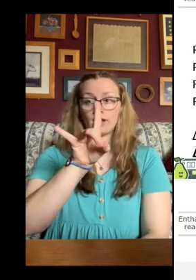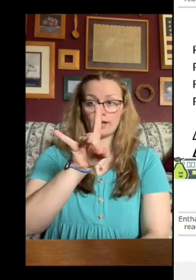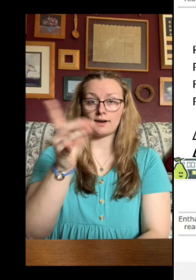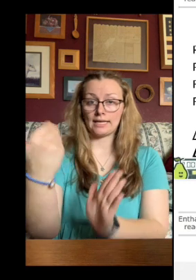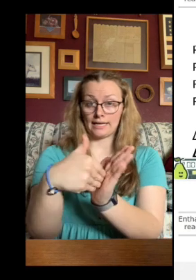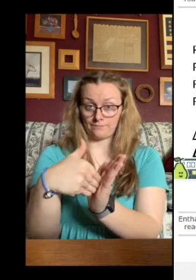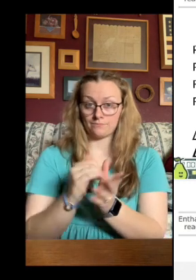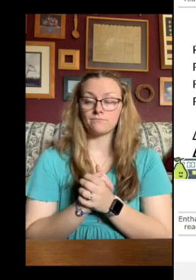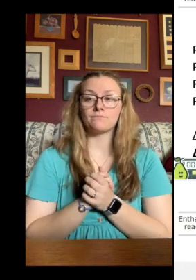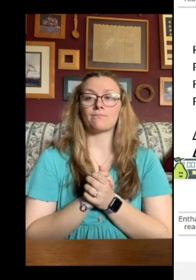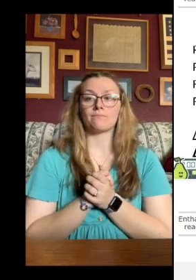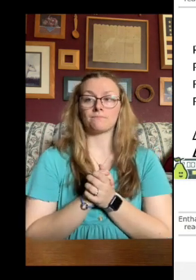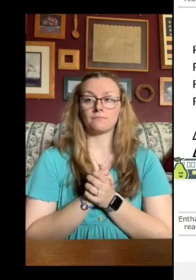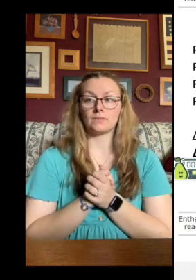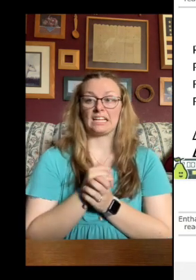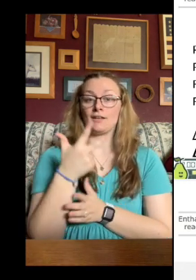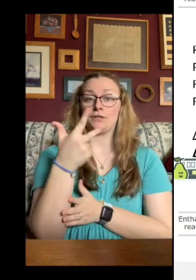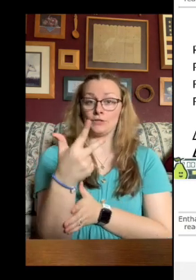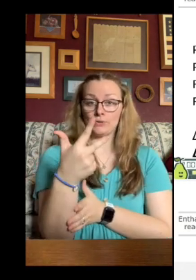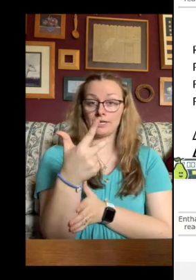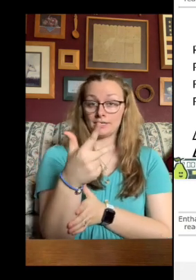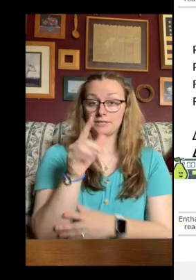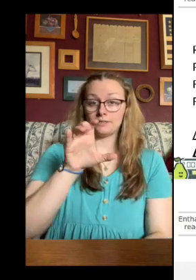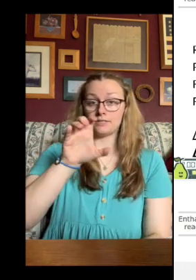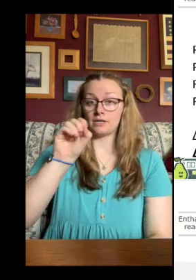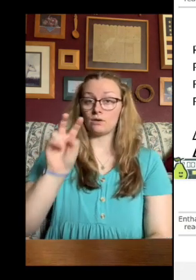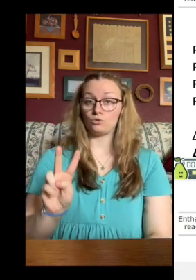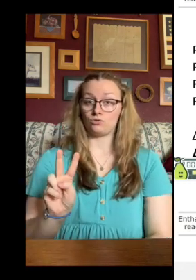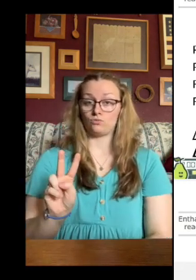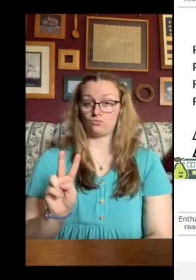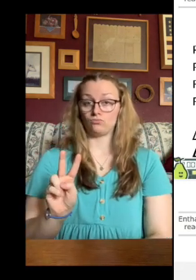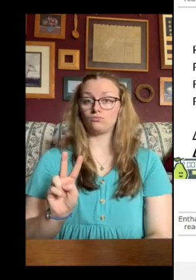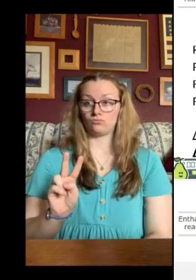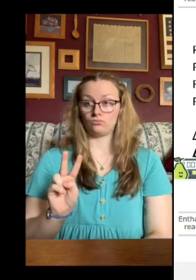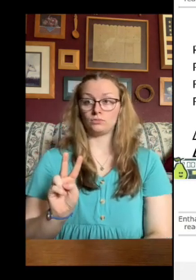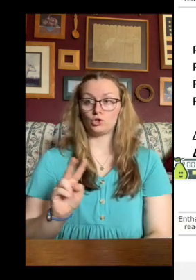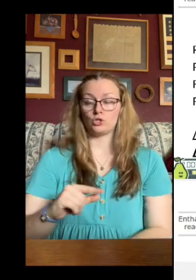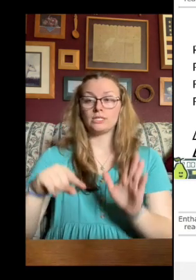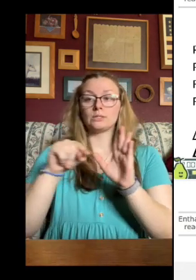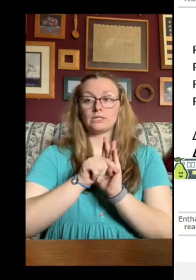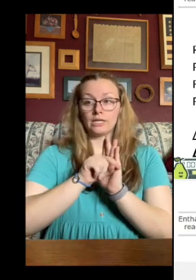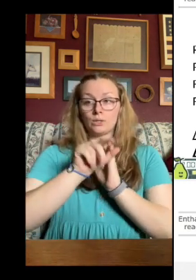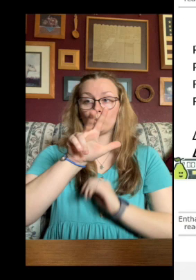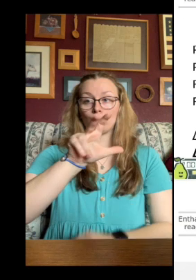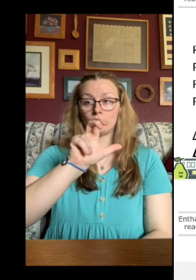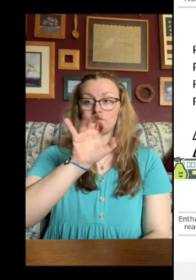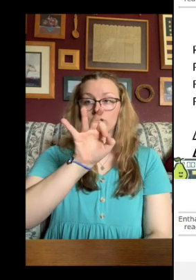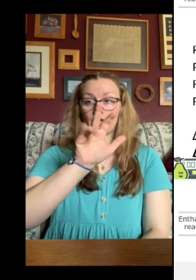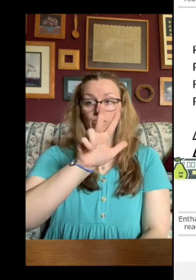And 3 CO2, which is negative 393.509.